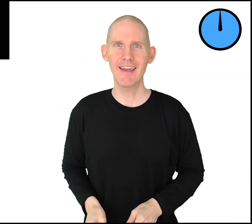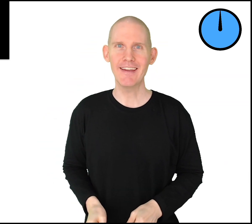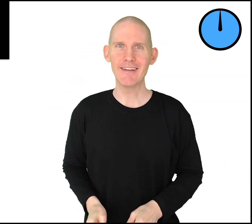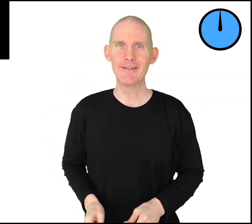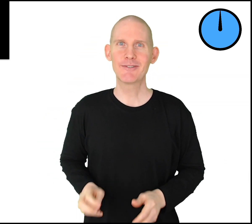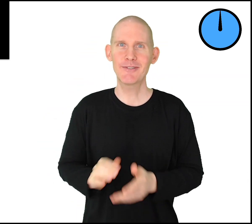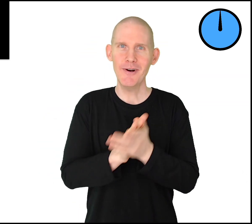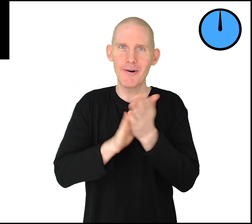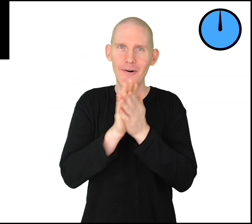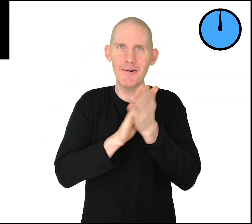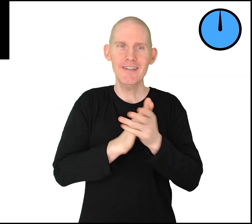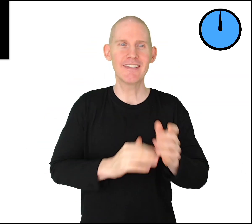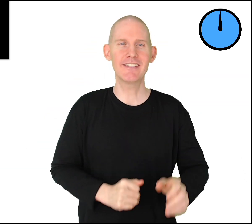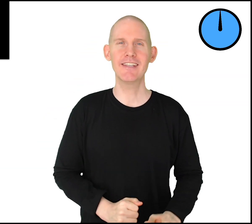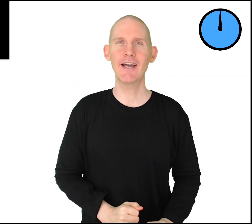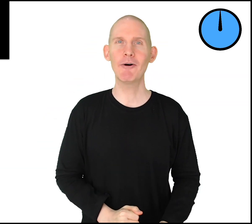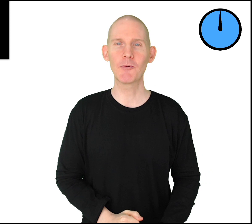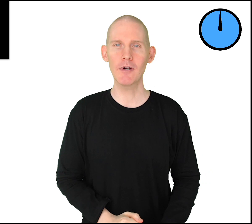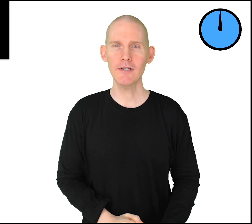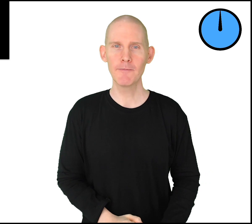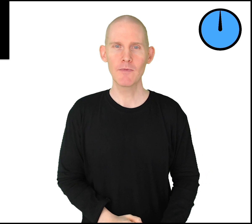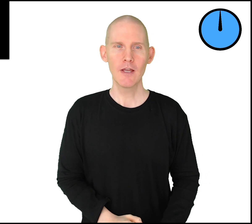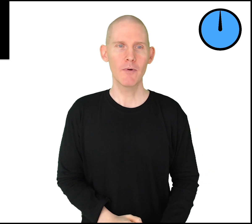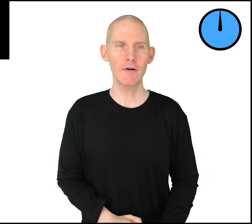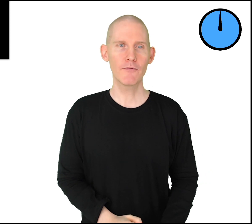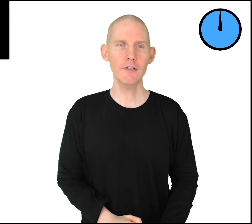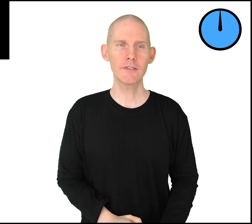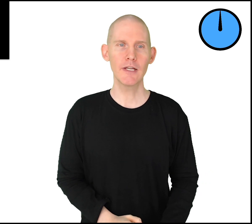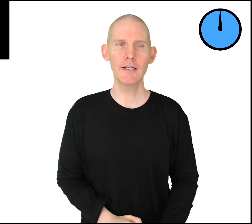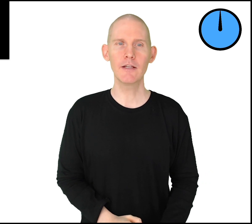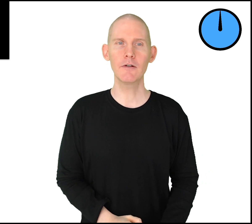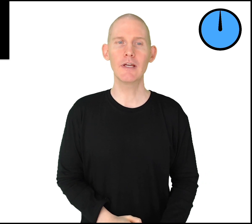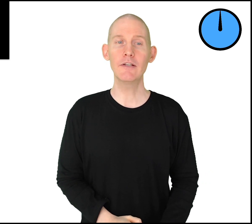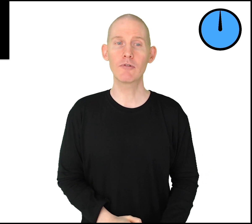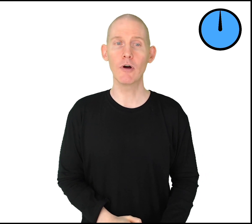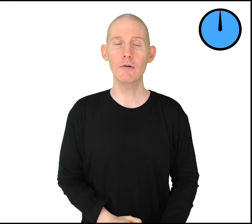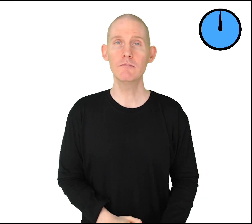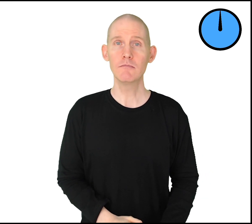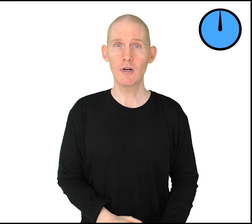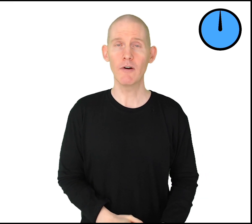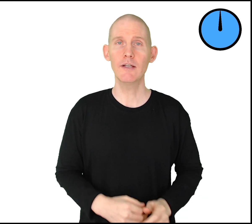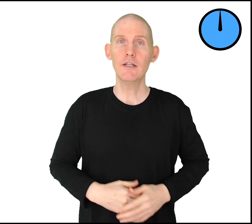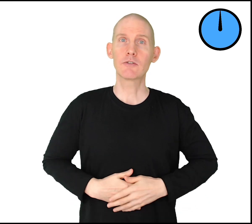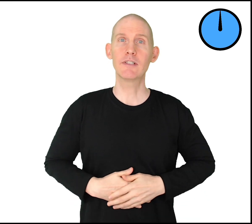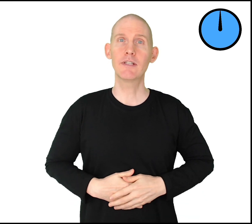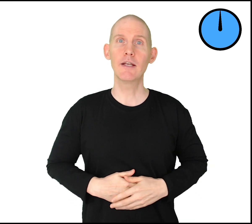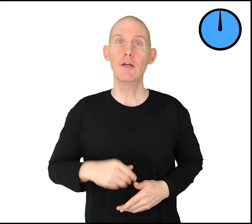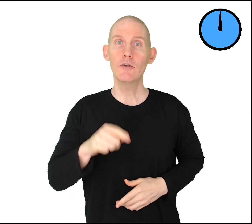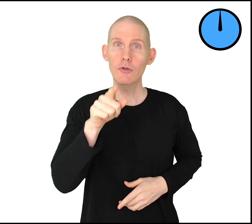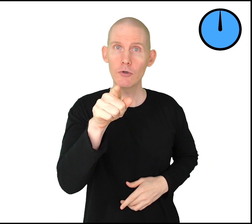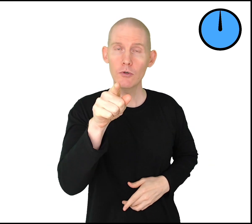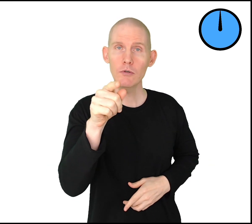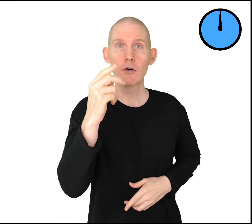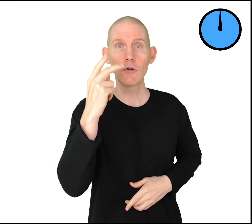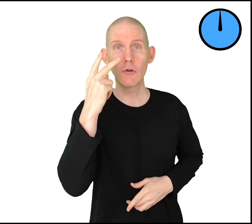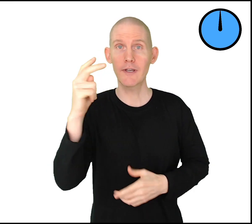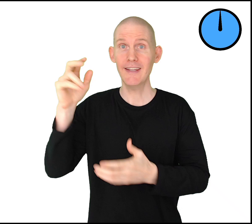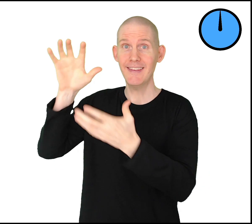Okay, so did you see how it worked? Well, first I did a little intro, all right? So I said, you look at